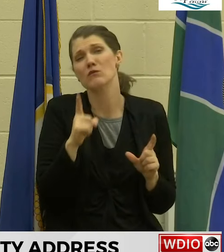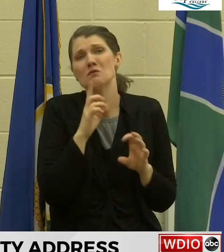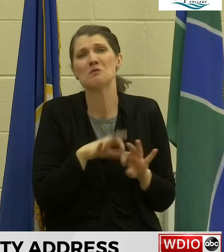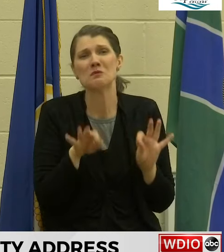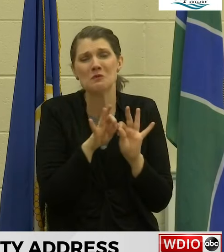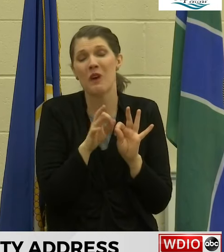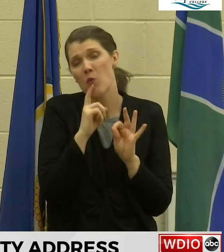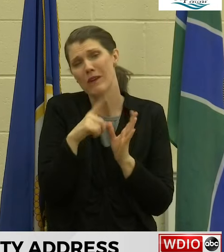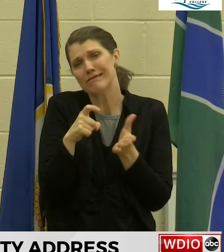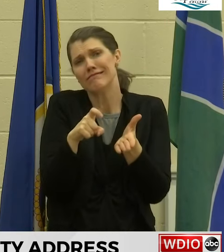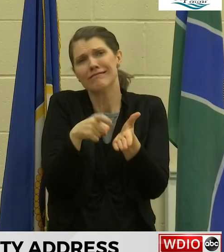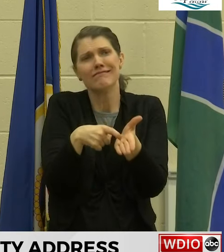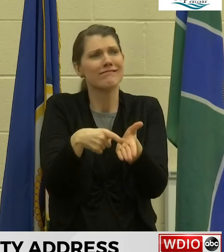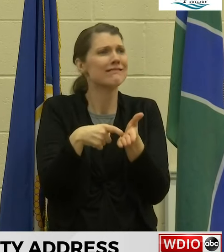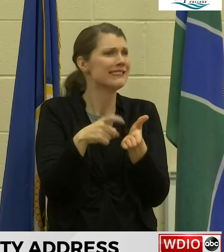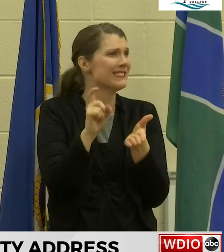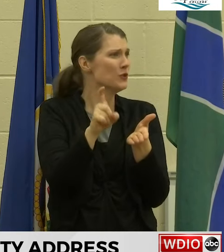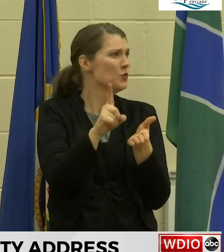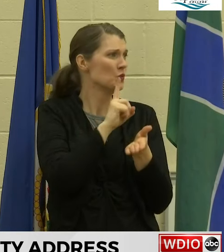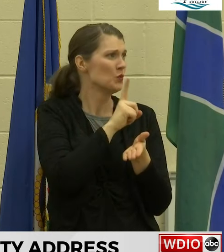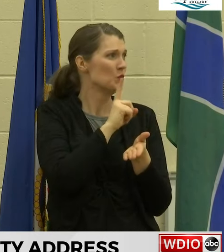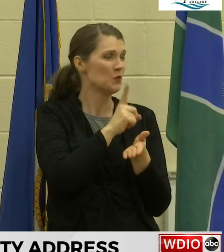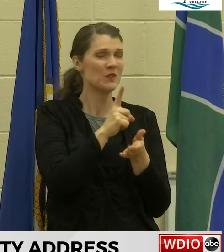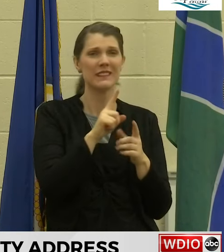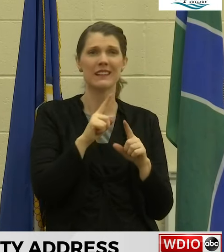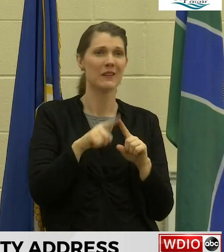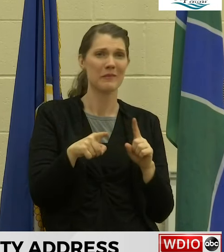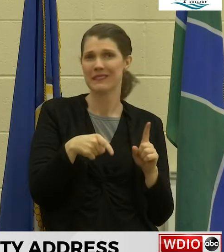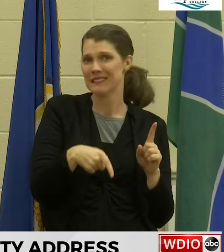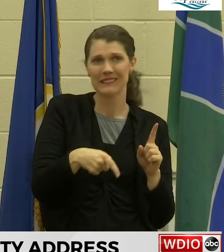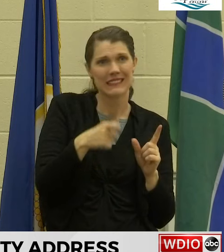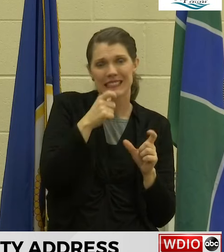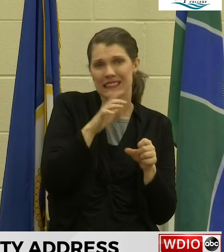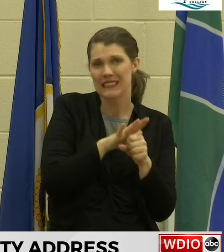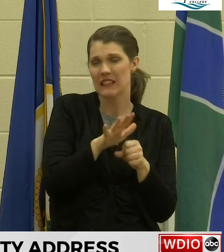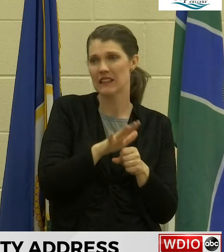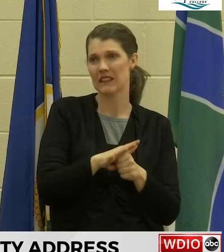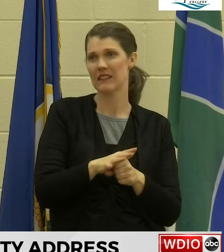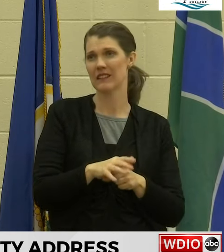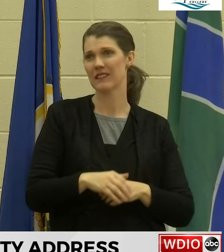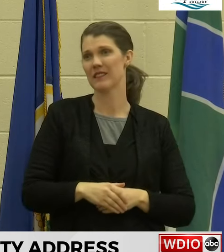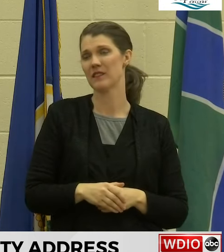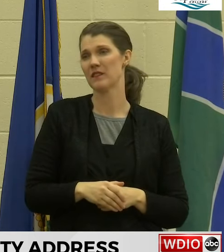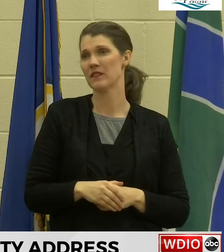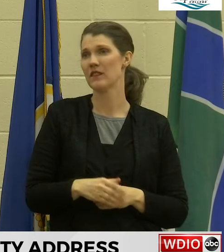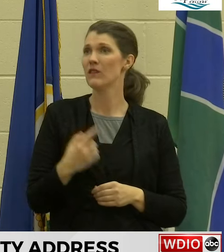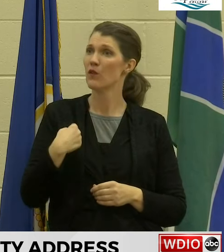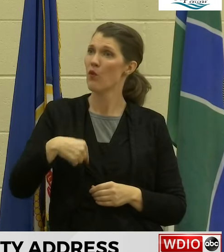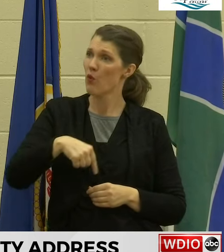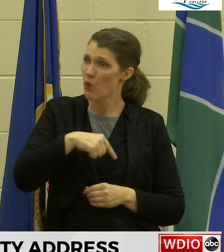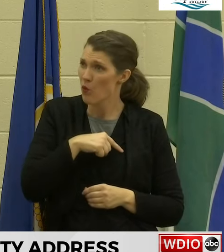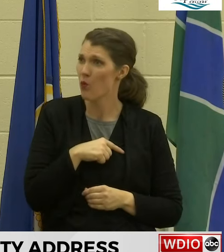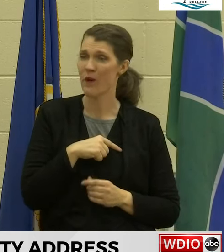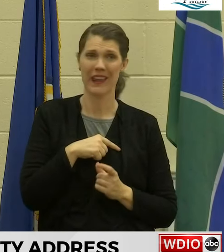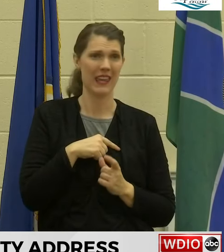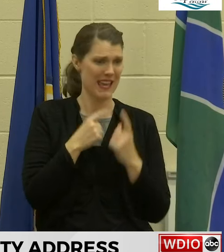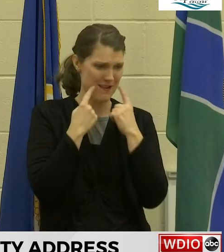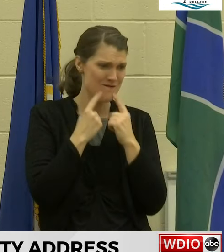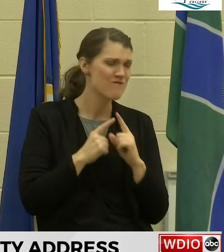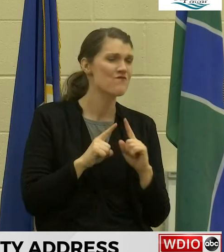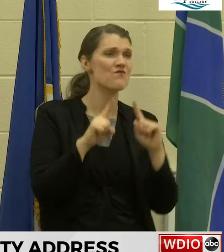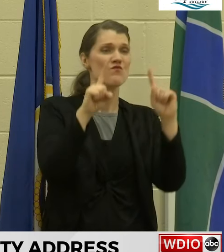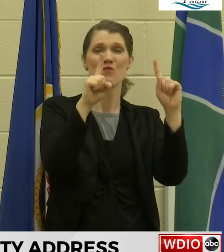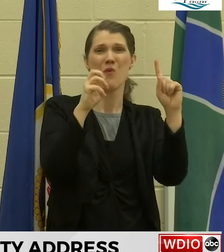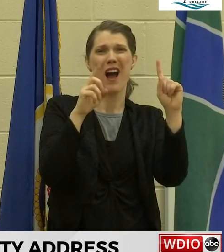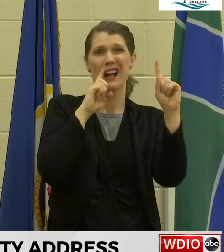and even necessary, but it's not enough. We rise or fall